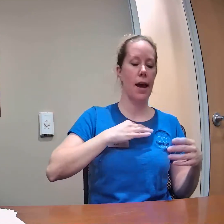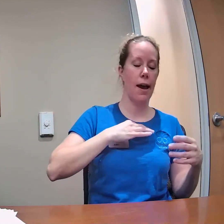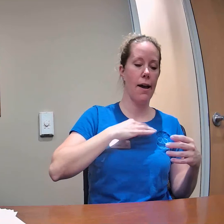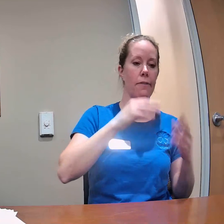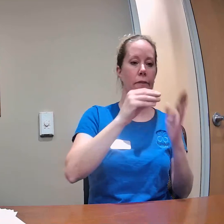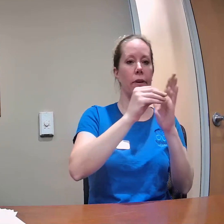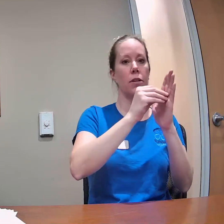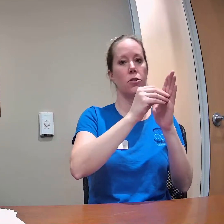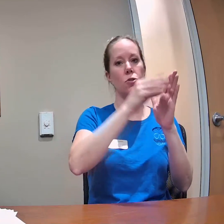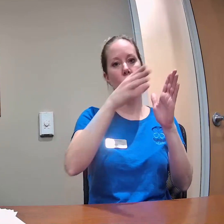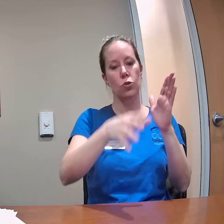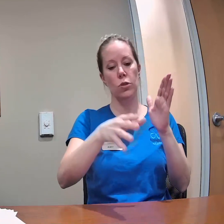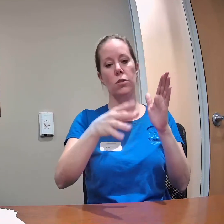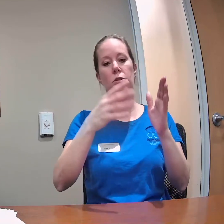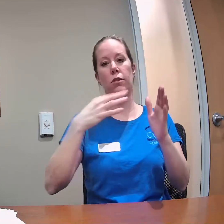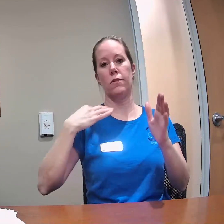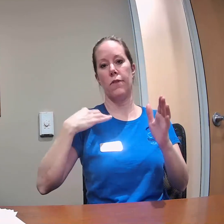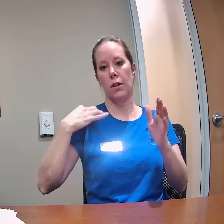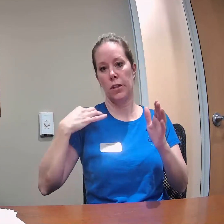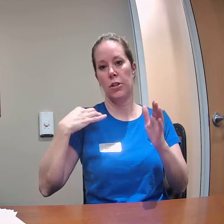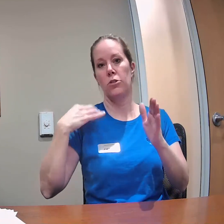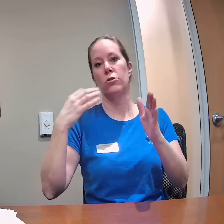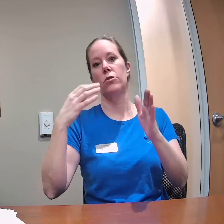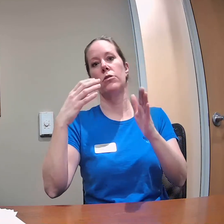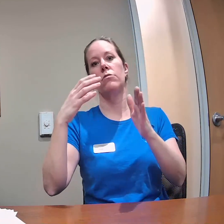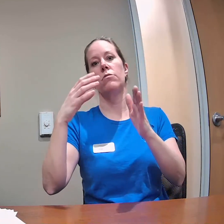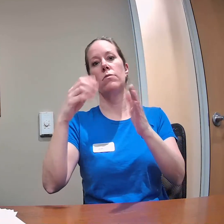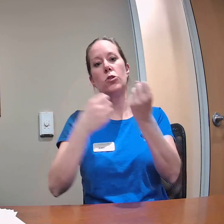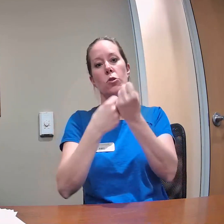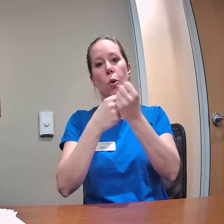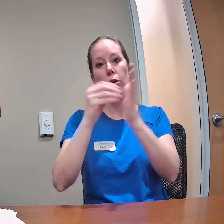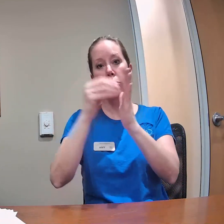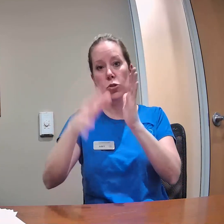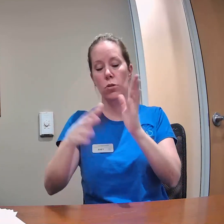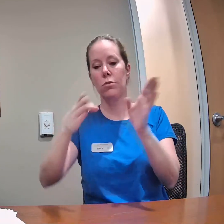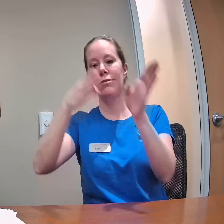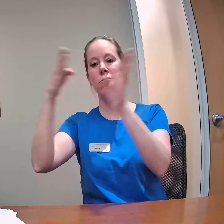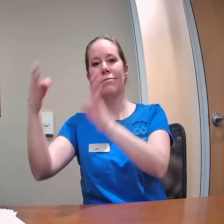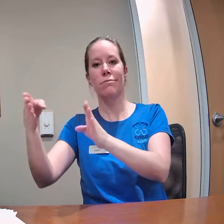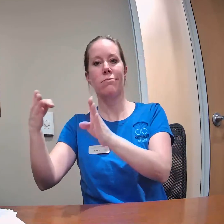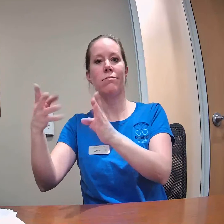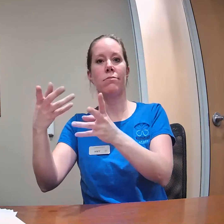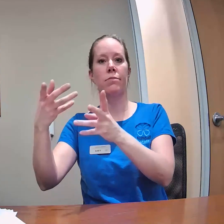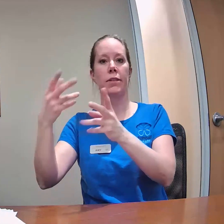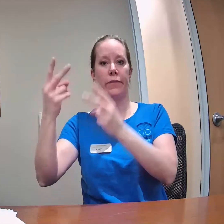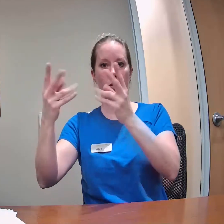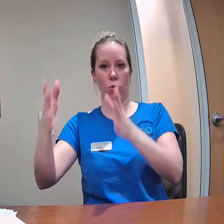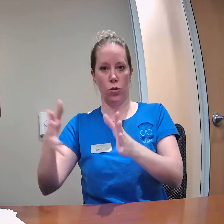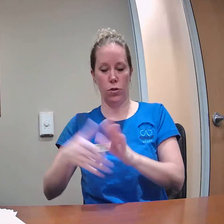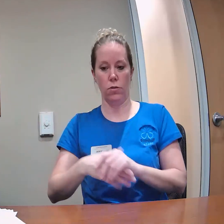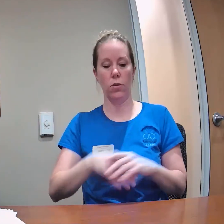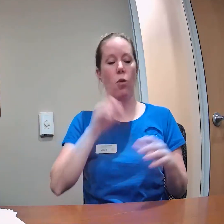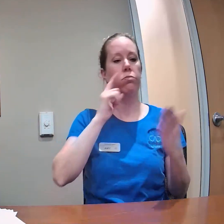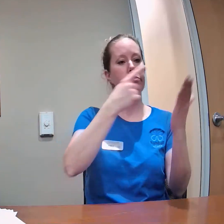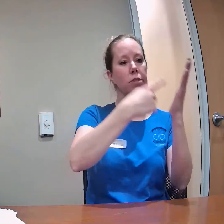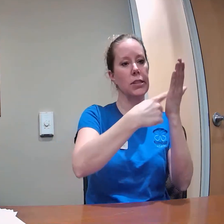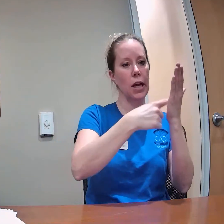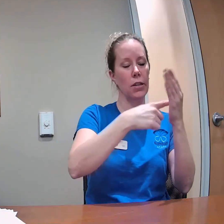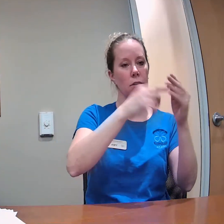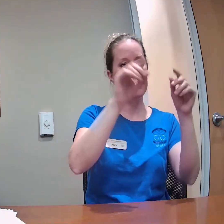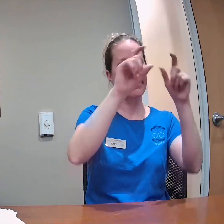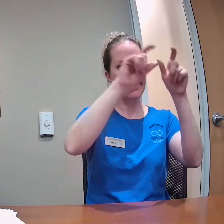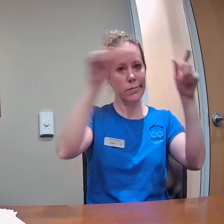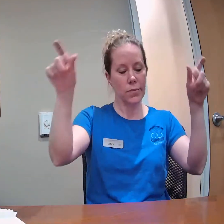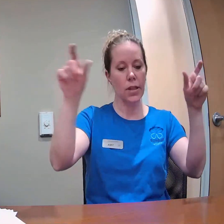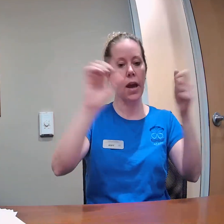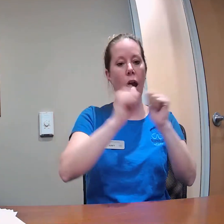volunteers, caregivers, support workers, and general visitors. So they cover all of the individuals, and then they talk about how often they